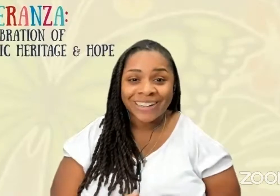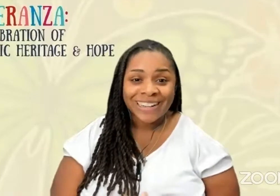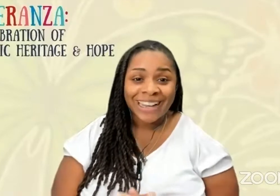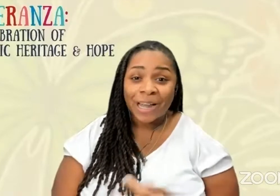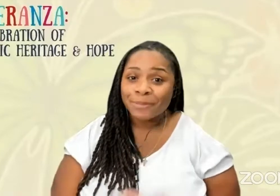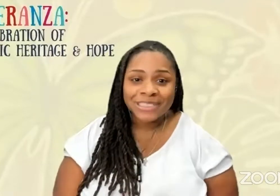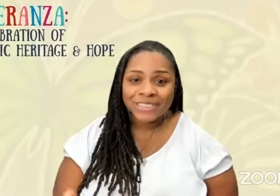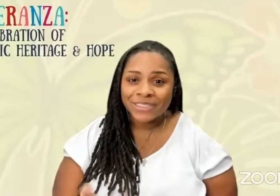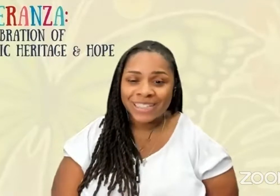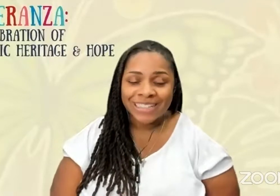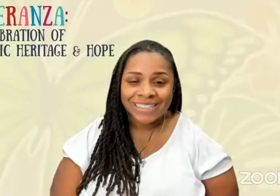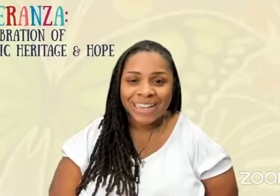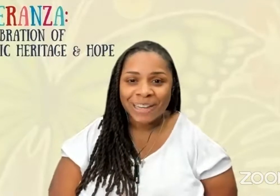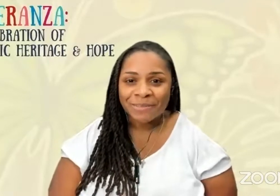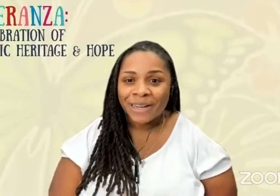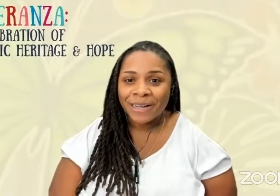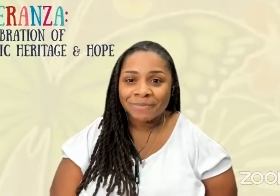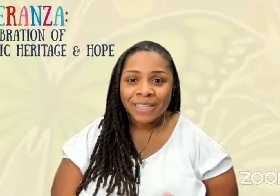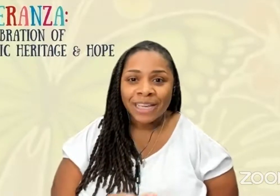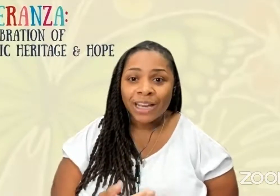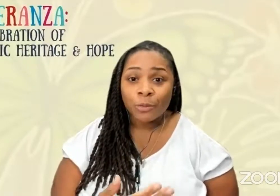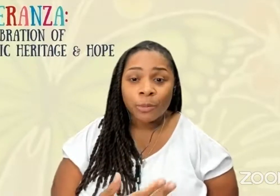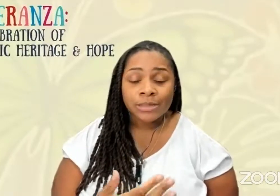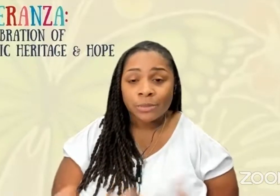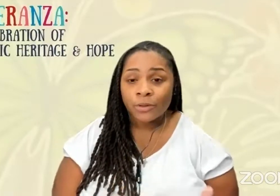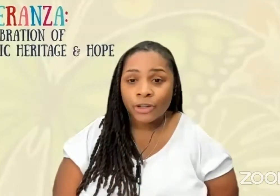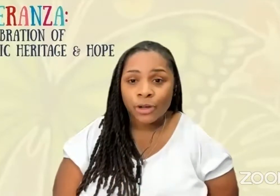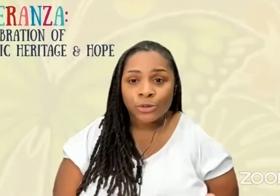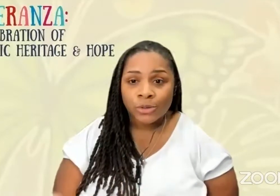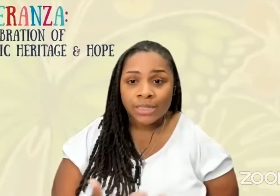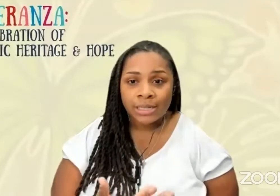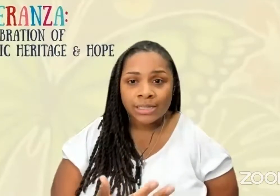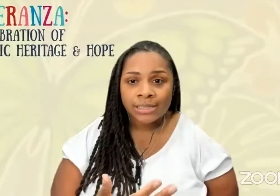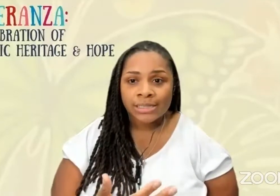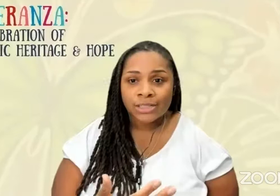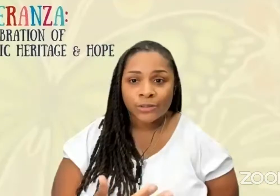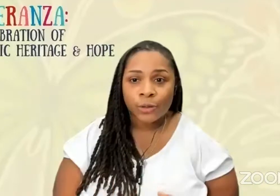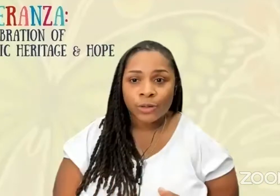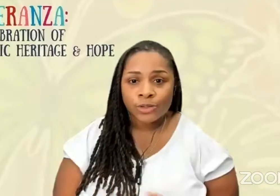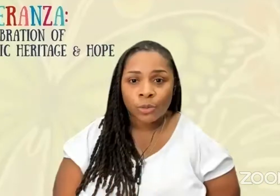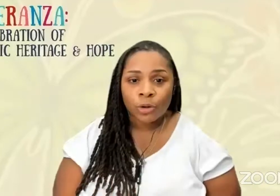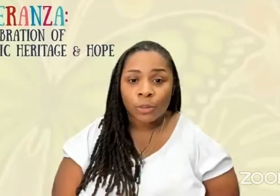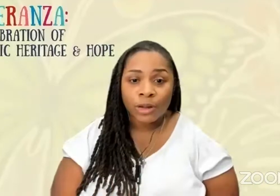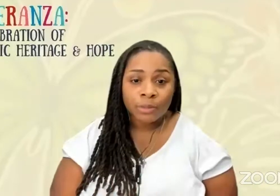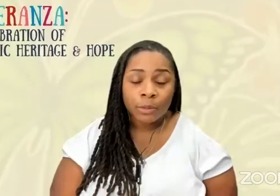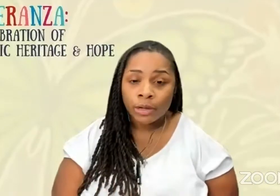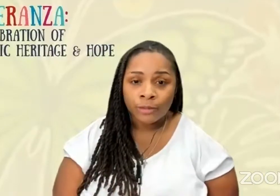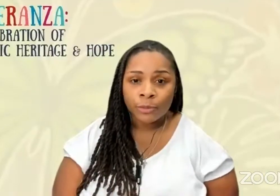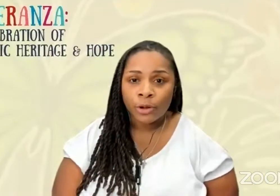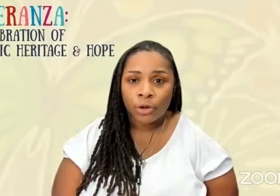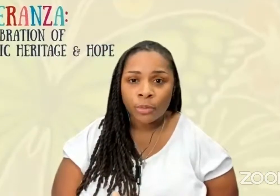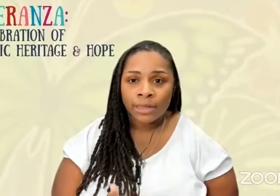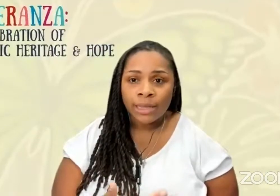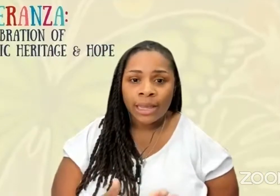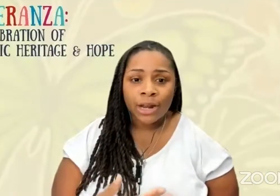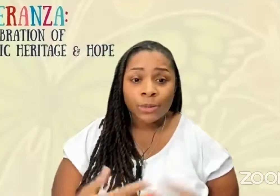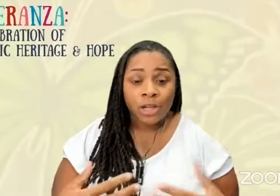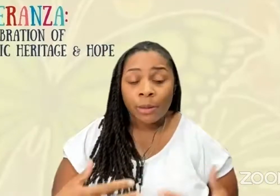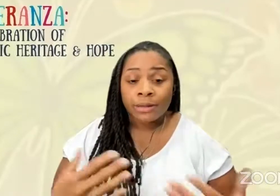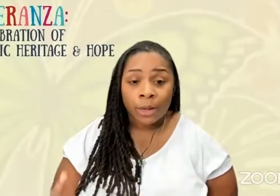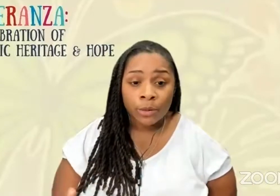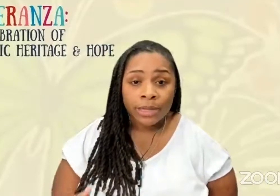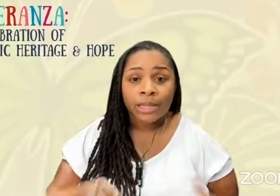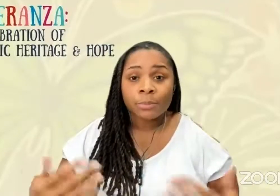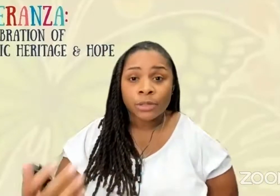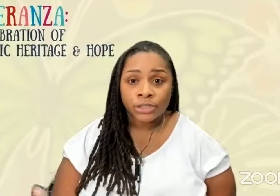want to share. I appreciate you taking the time. What were some of your go-to techniques to focus on work while you've been working from home? And I know we